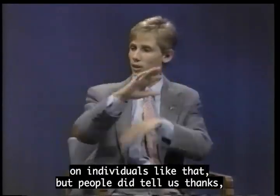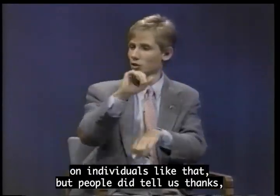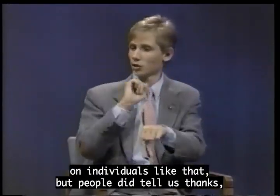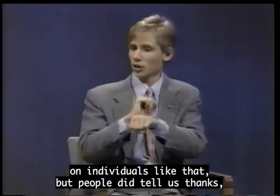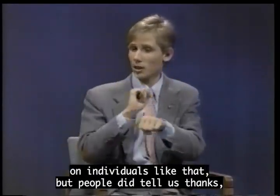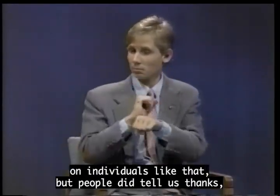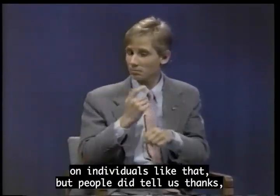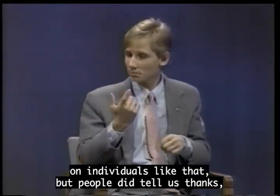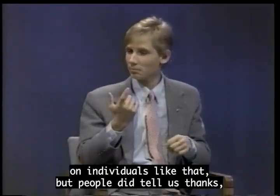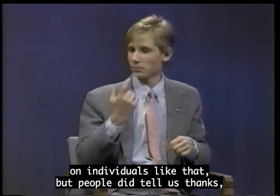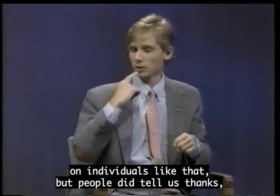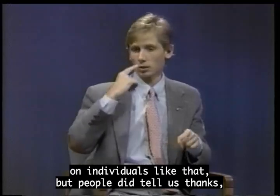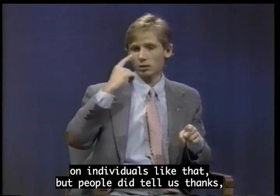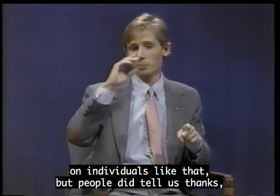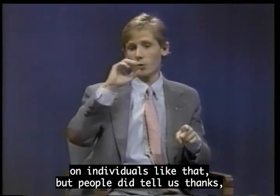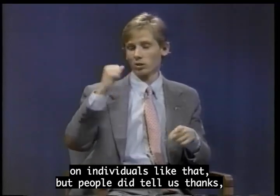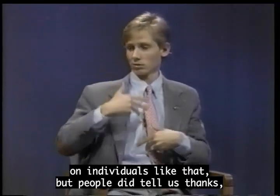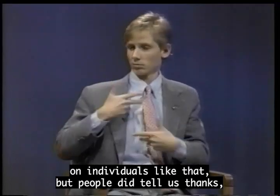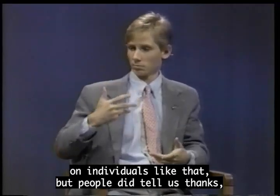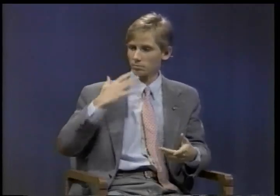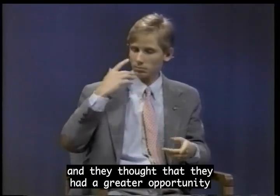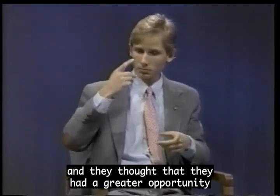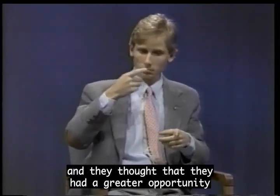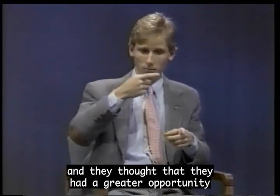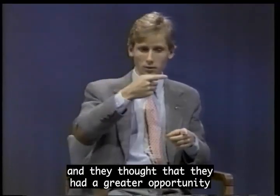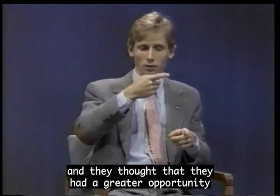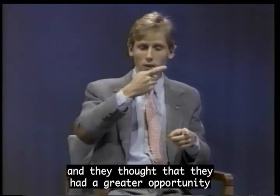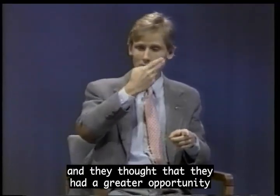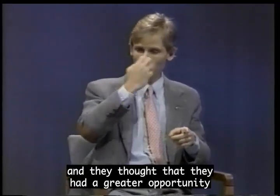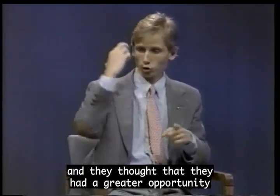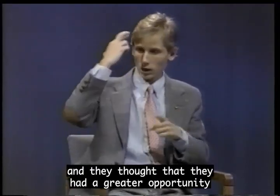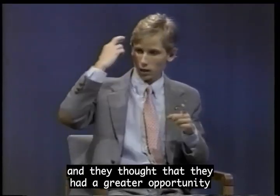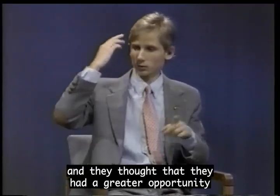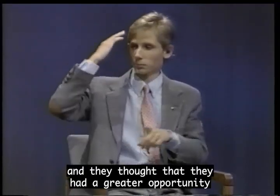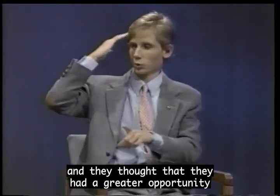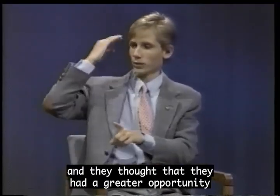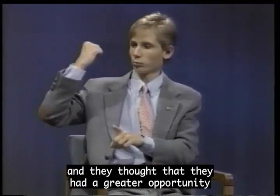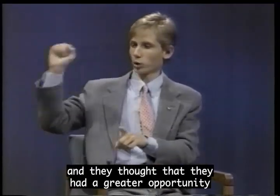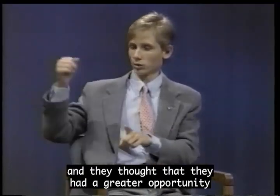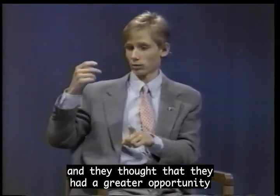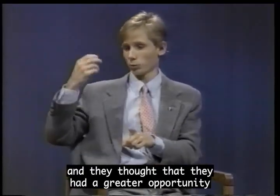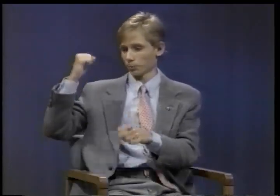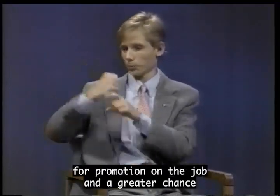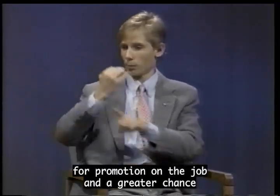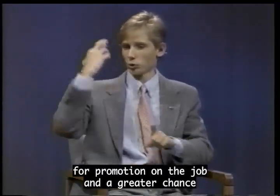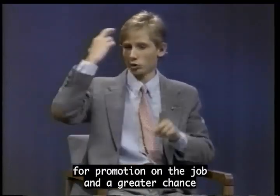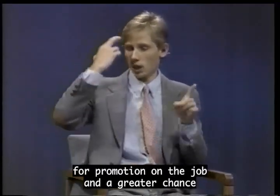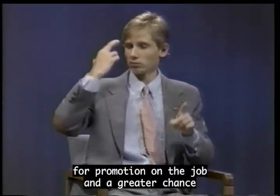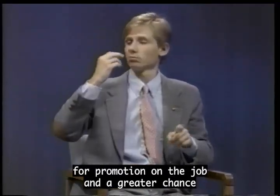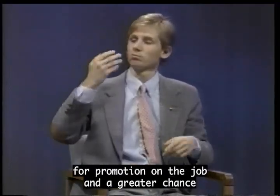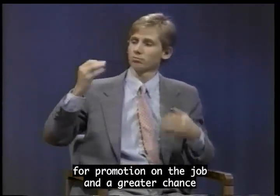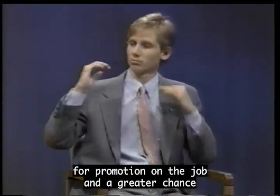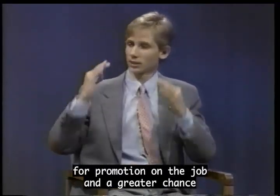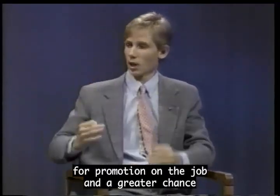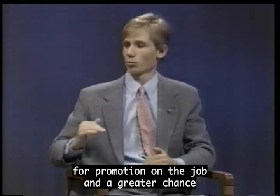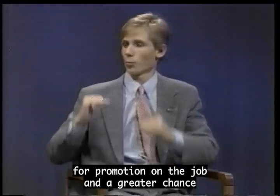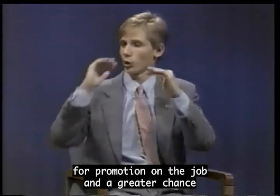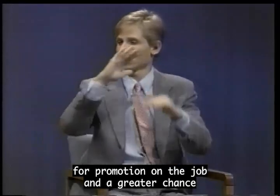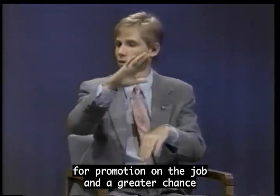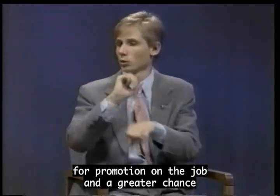thought that they had a greater opportunity for promotion on the job, a greater chance of upward mobility, because